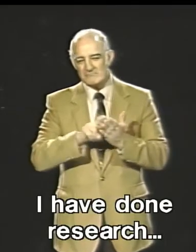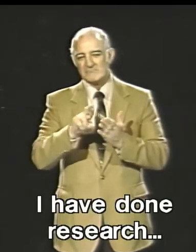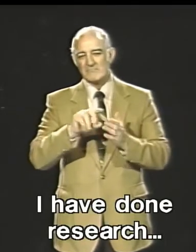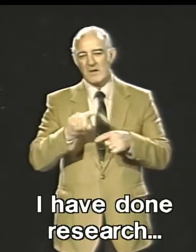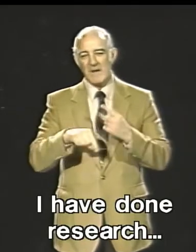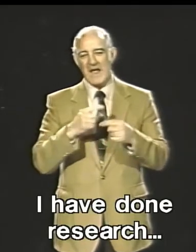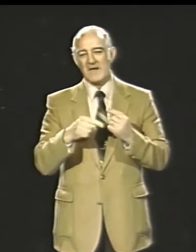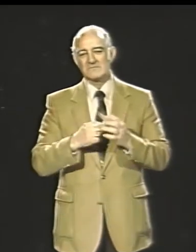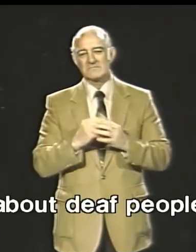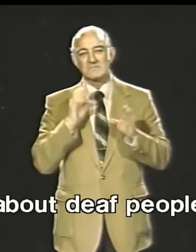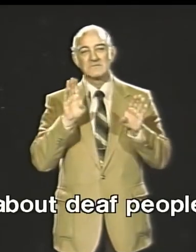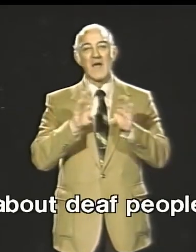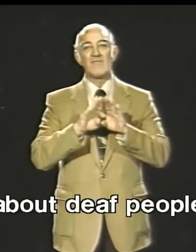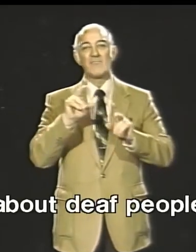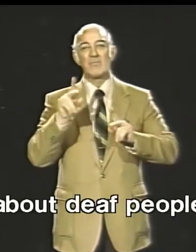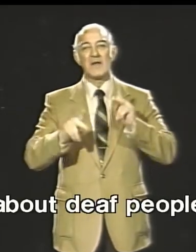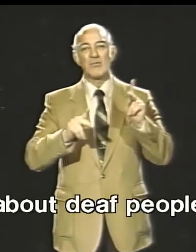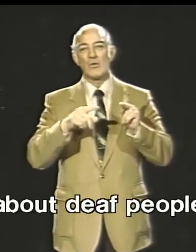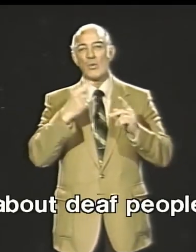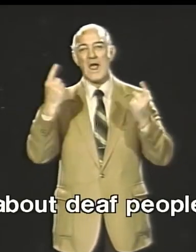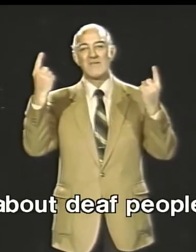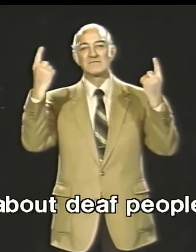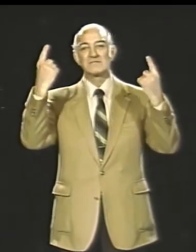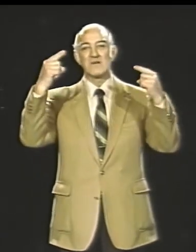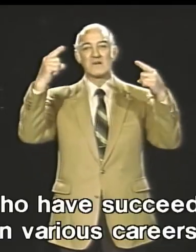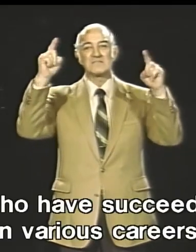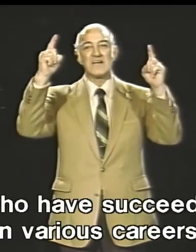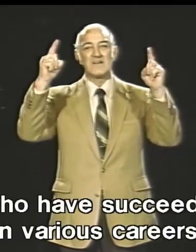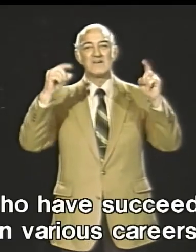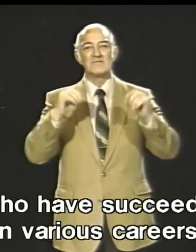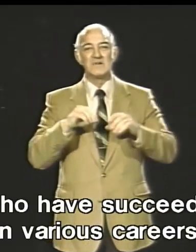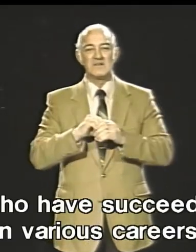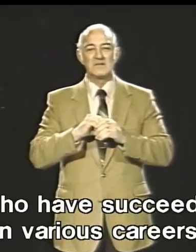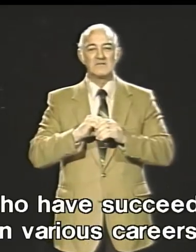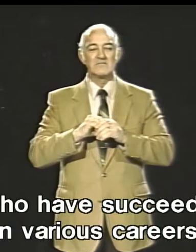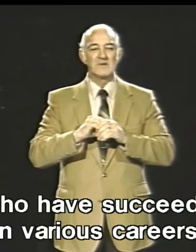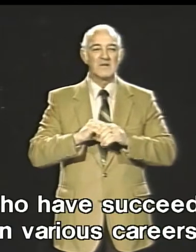I've done research about deaf people who have succeeded